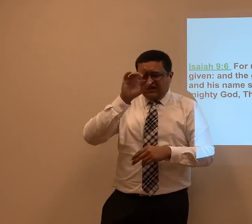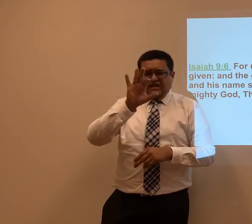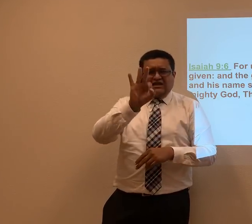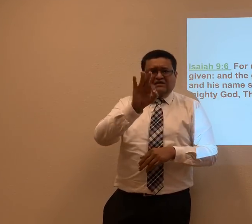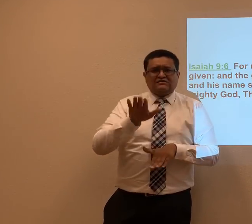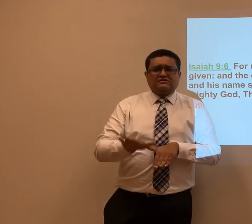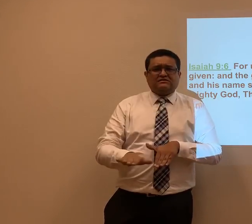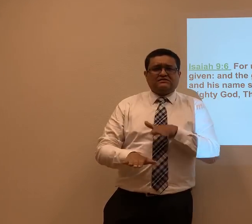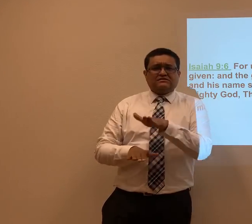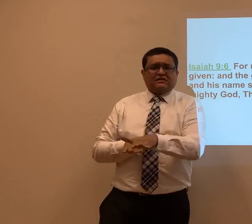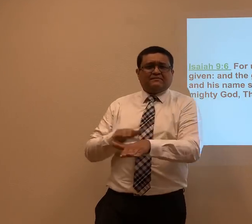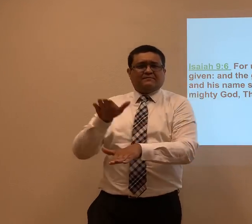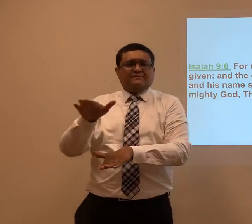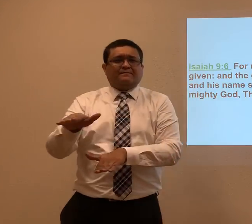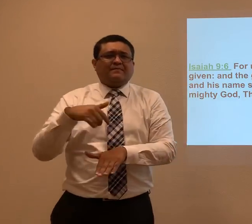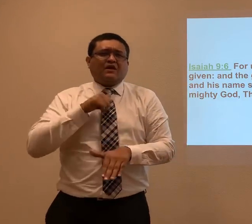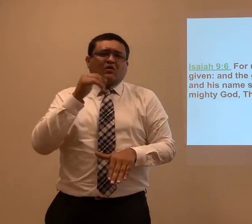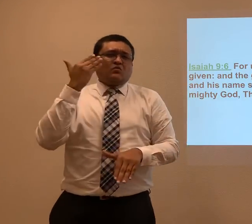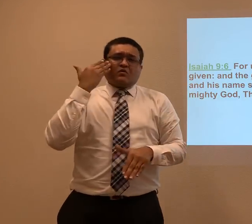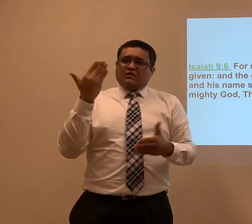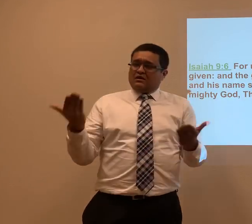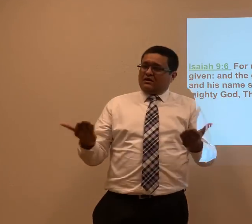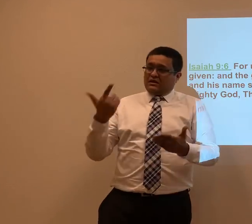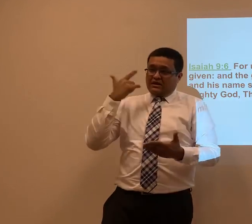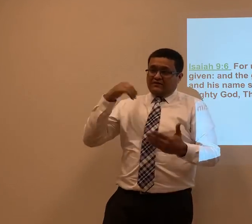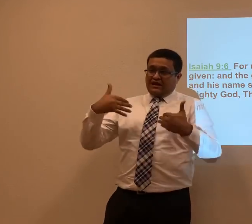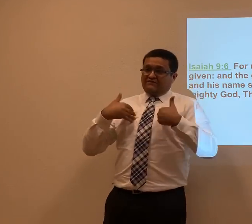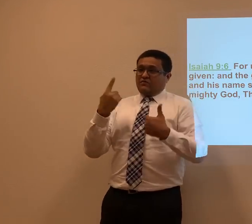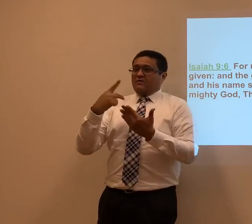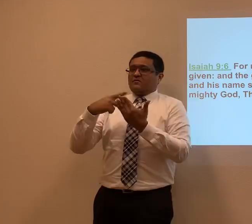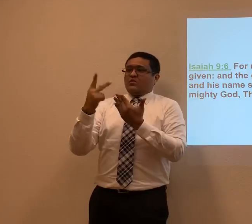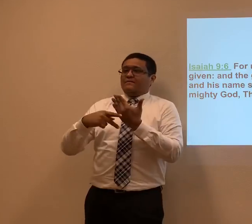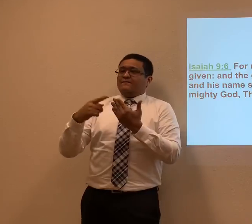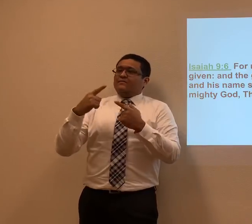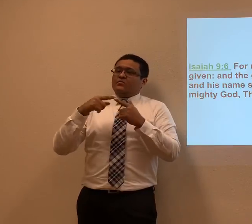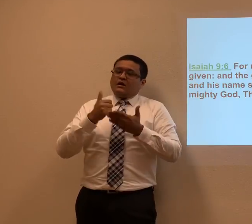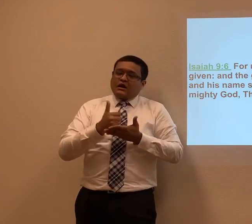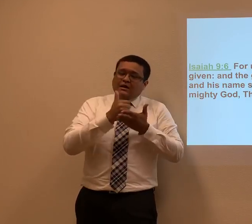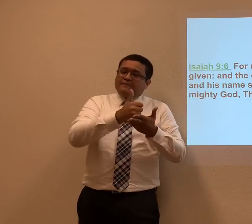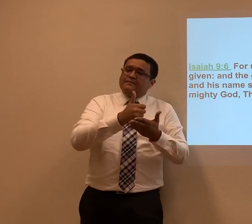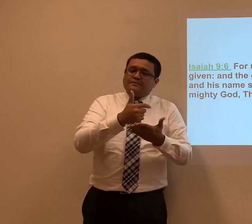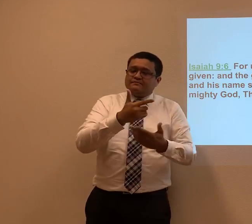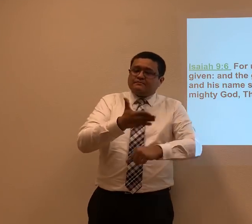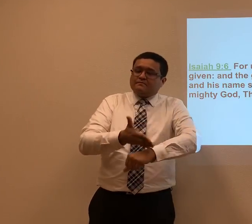AA, we have STEP programs that try to help people get over their addictions.